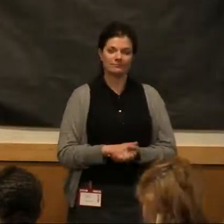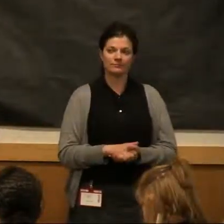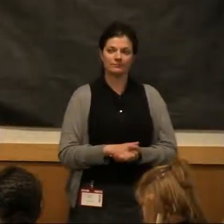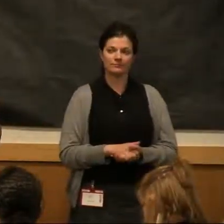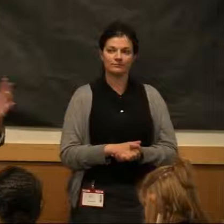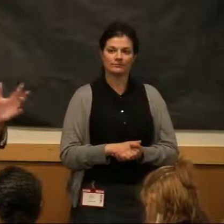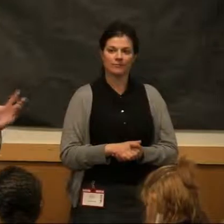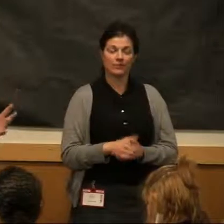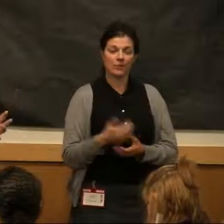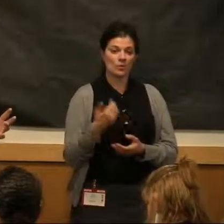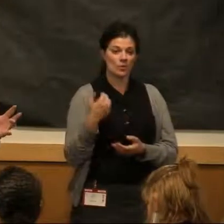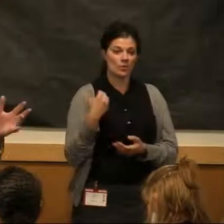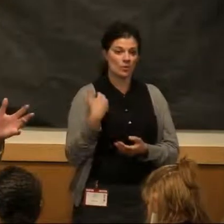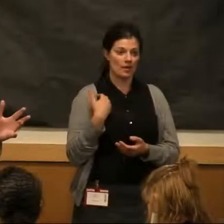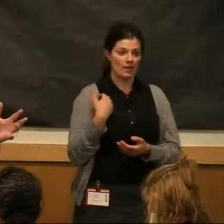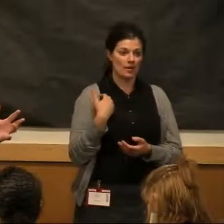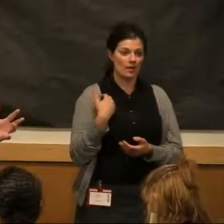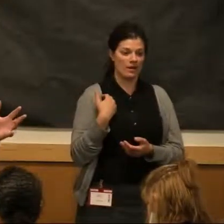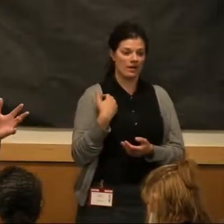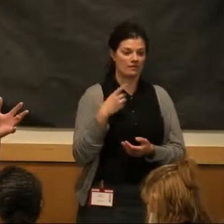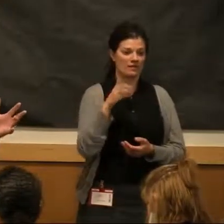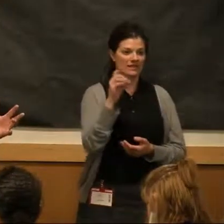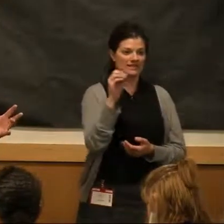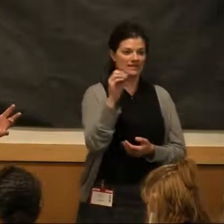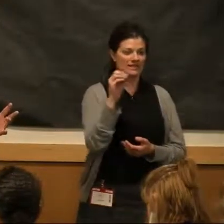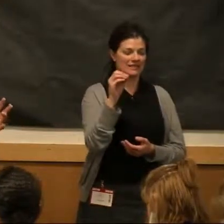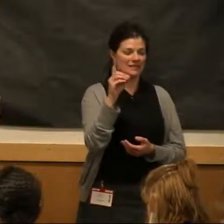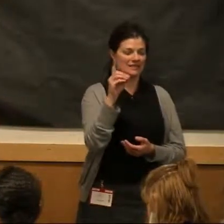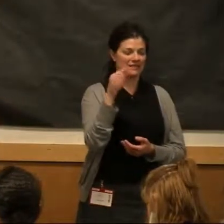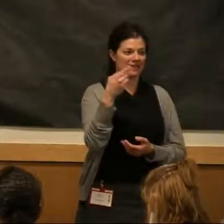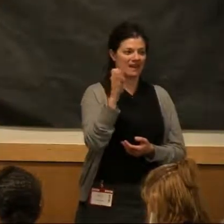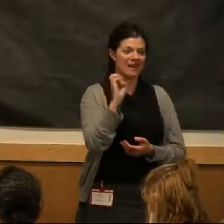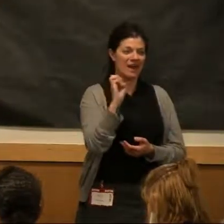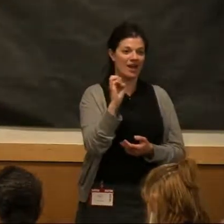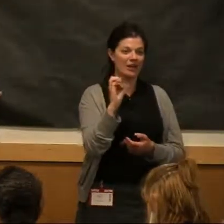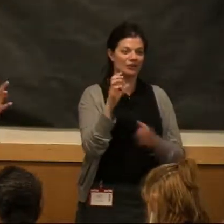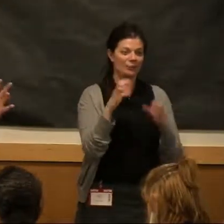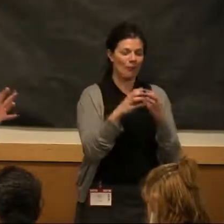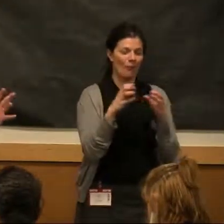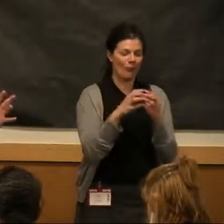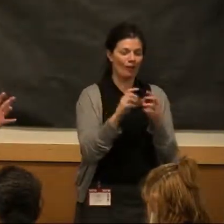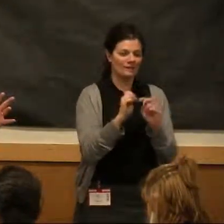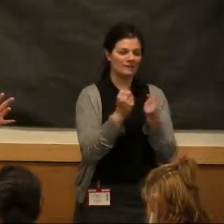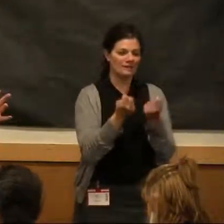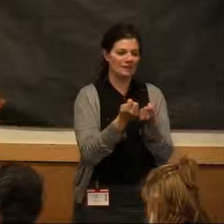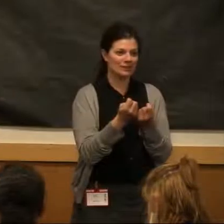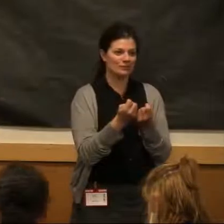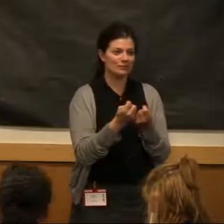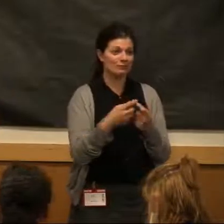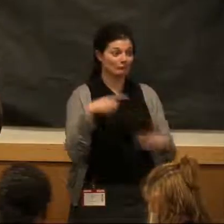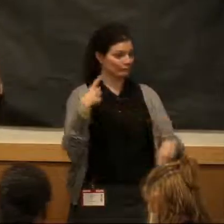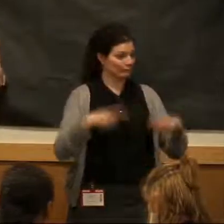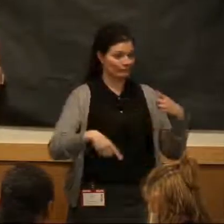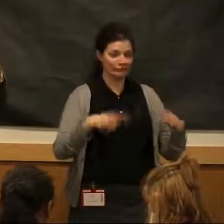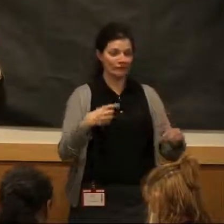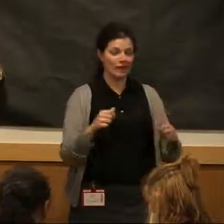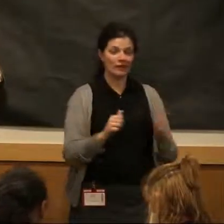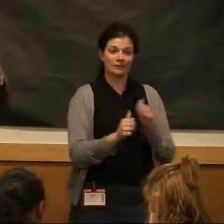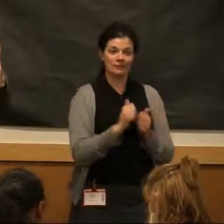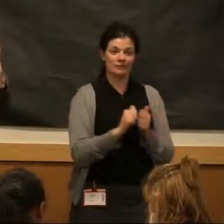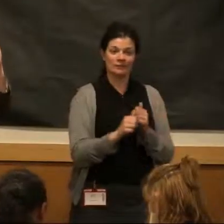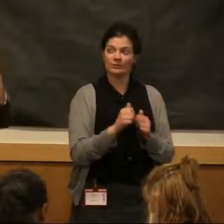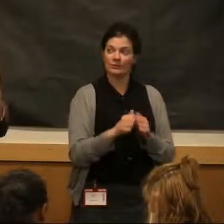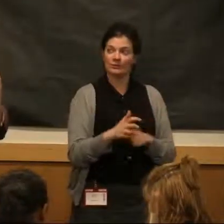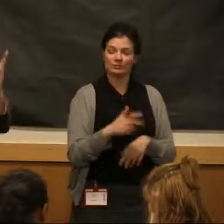We have intramural dodgeball teams. So there's really a very wide variety of intramural sports that you can get involved